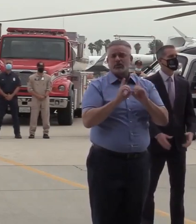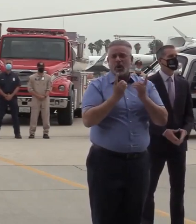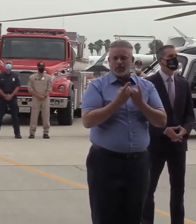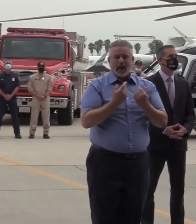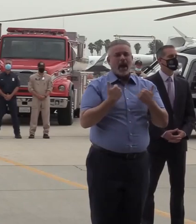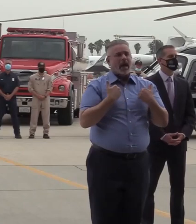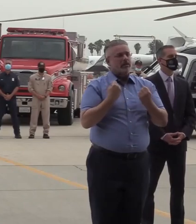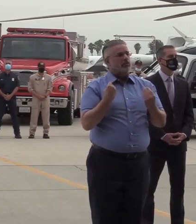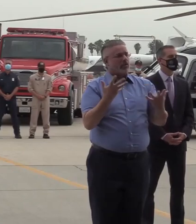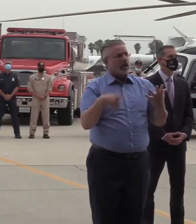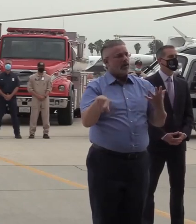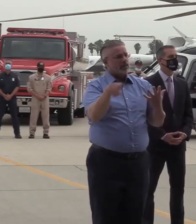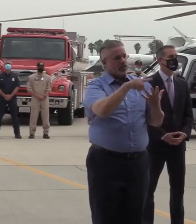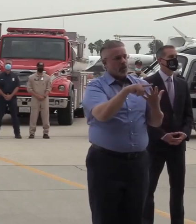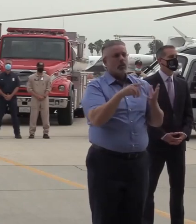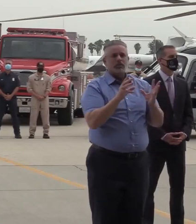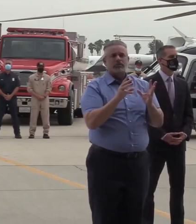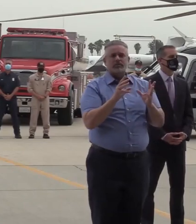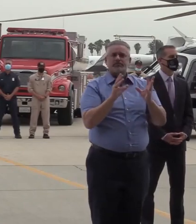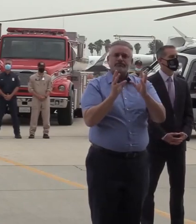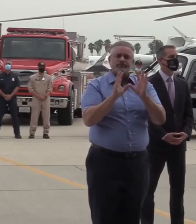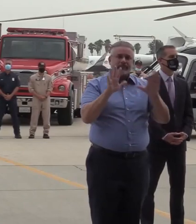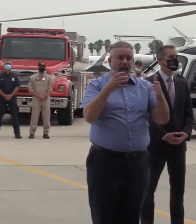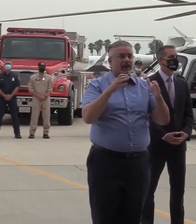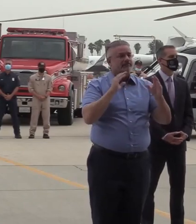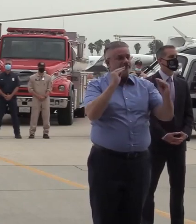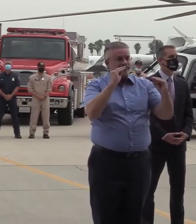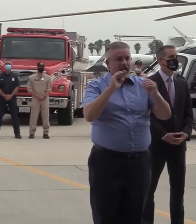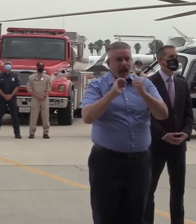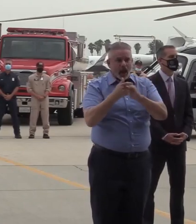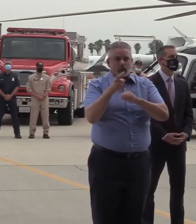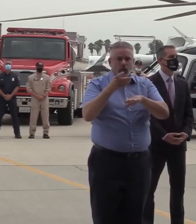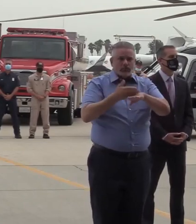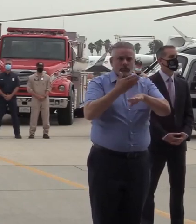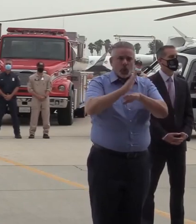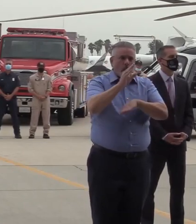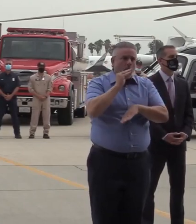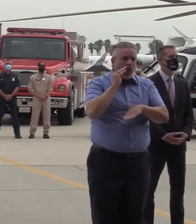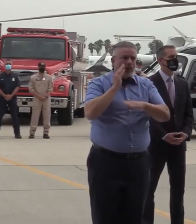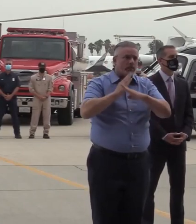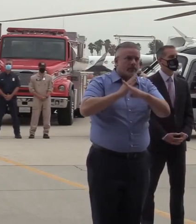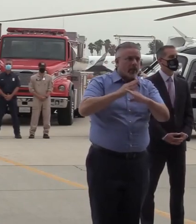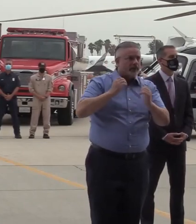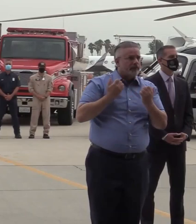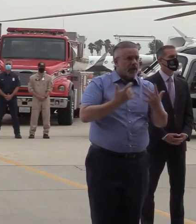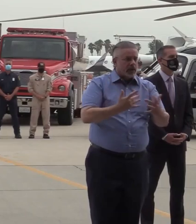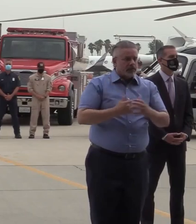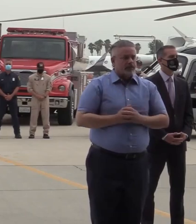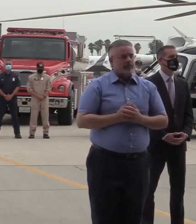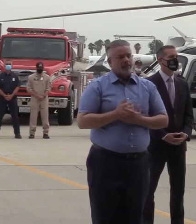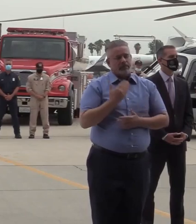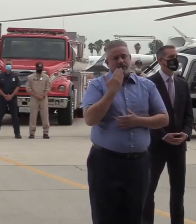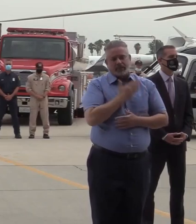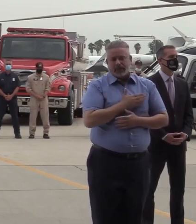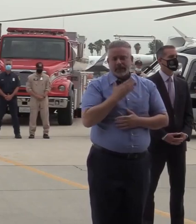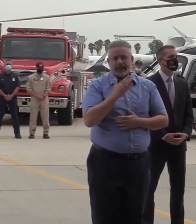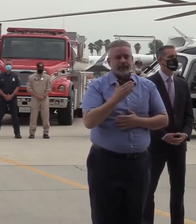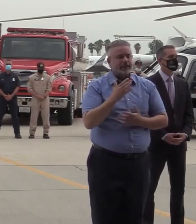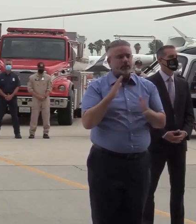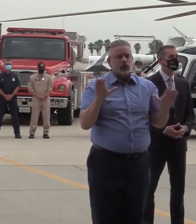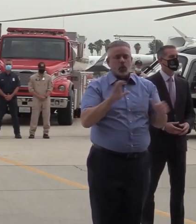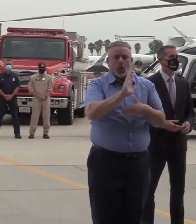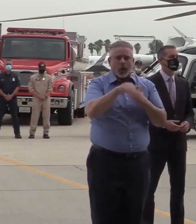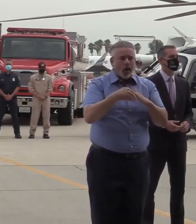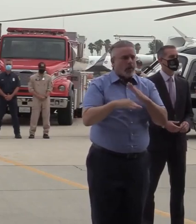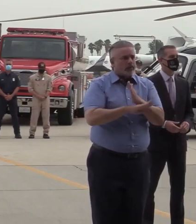department, has provided those sessions and examples on how you can do that. Please take all the